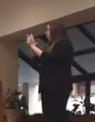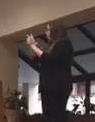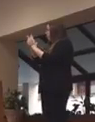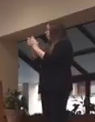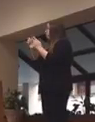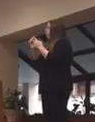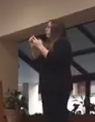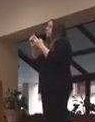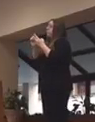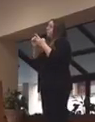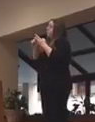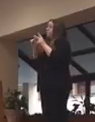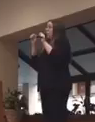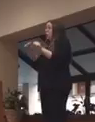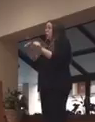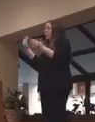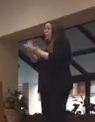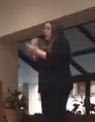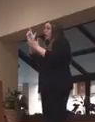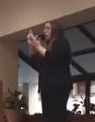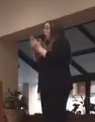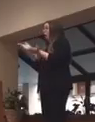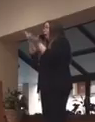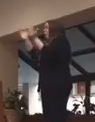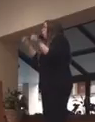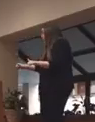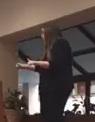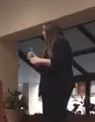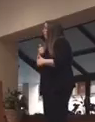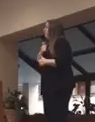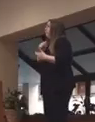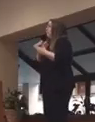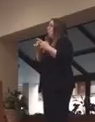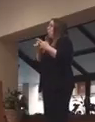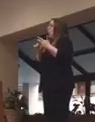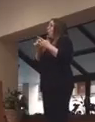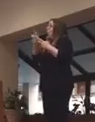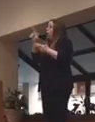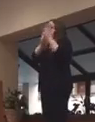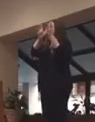We could see an amendment to the law. We could see a new law altogether.